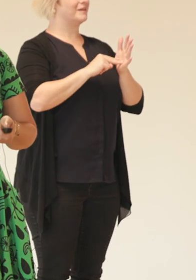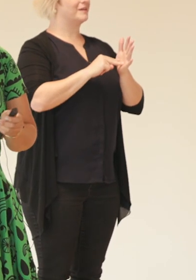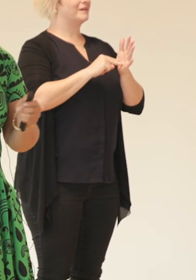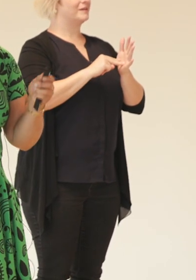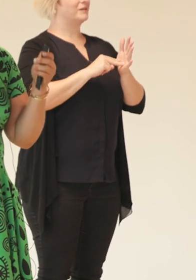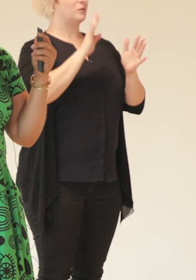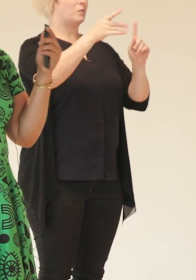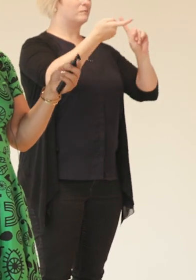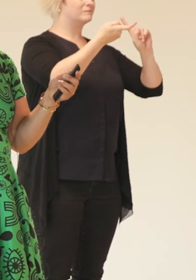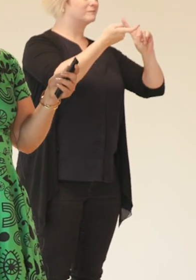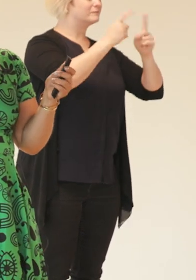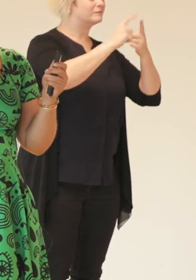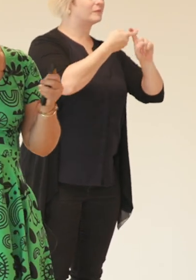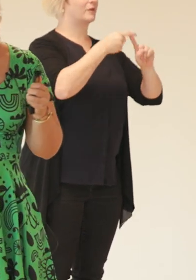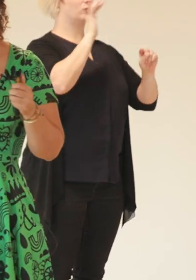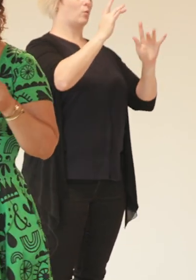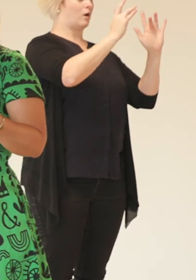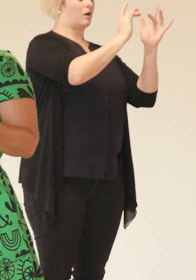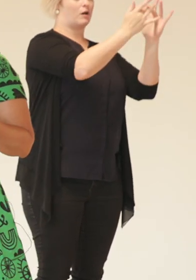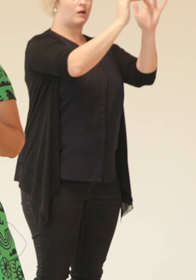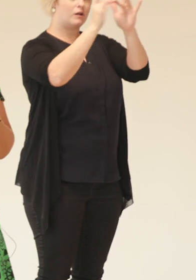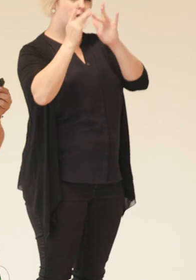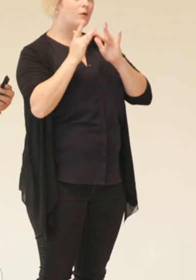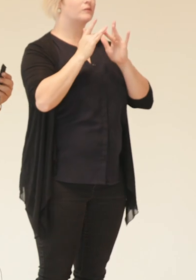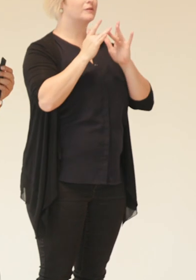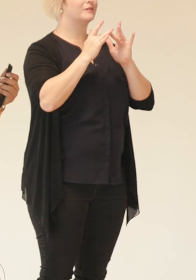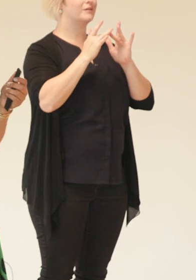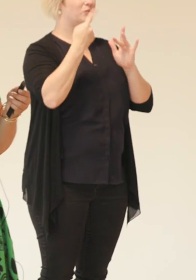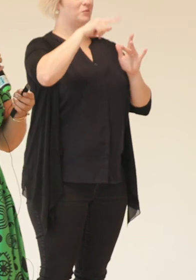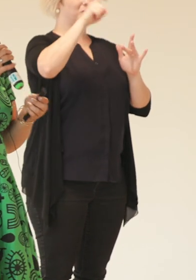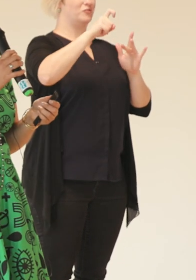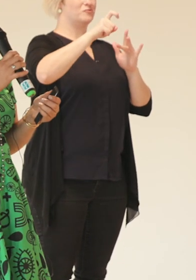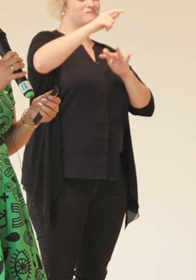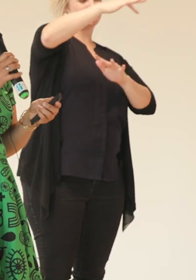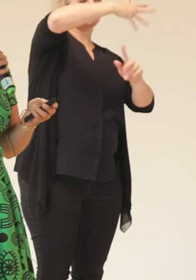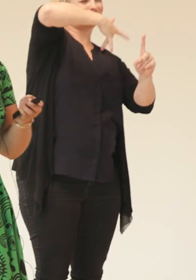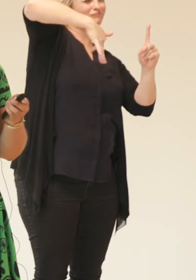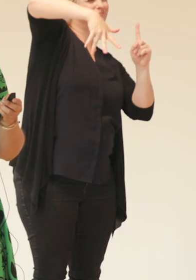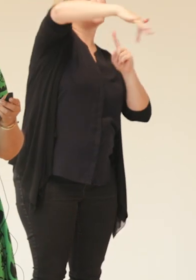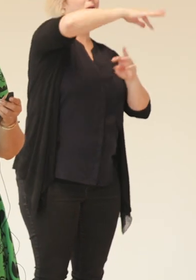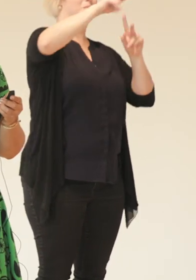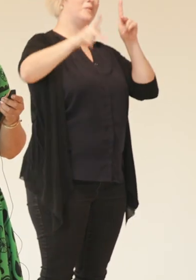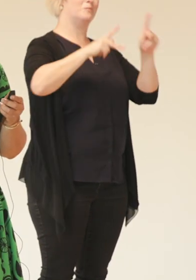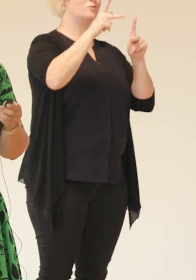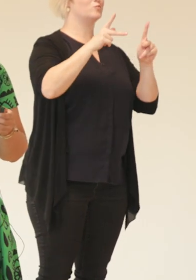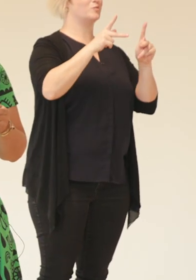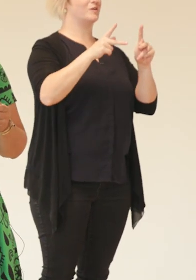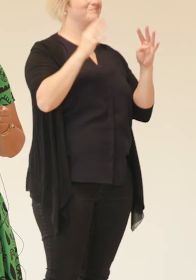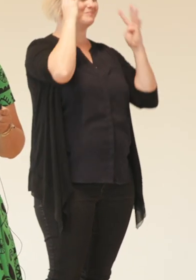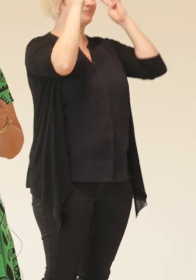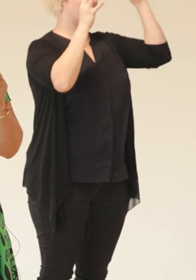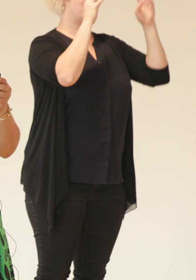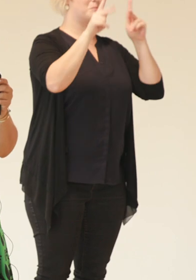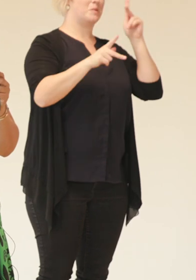people. People that really want to do something. People that are curious about things. I've been